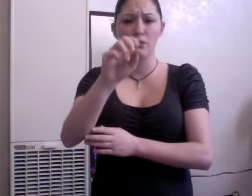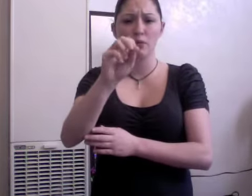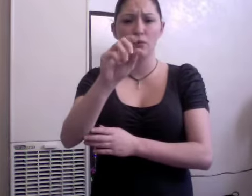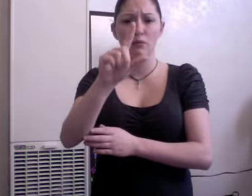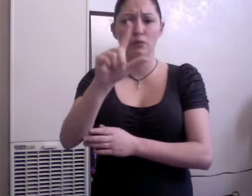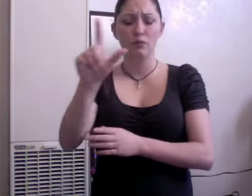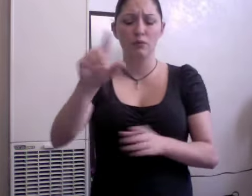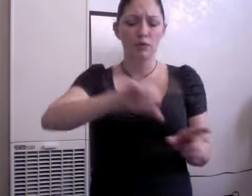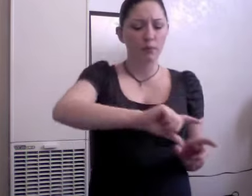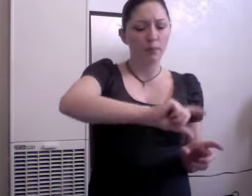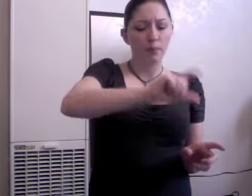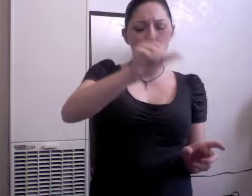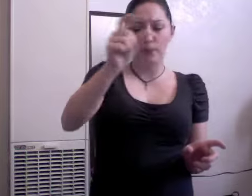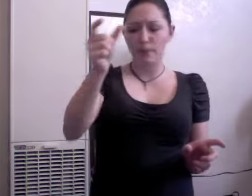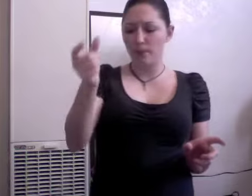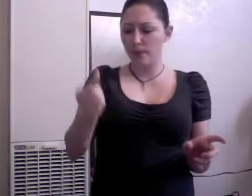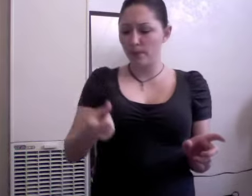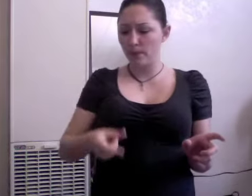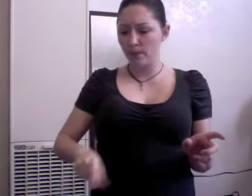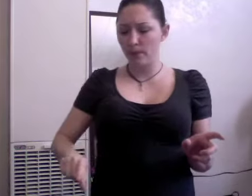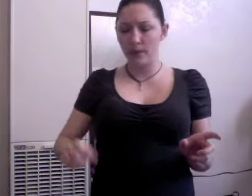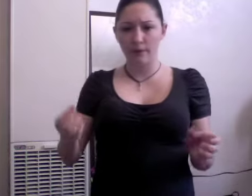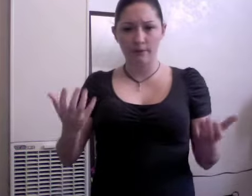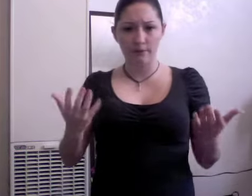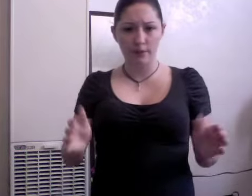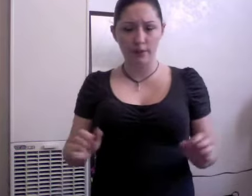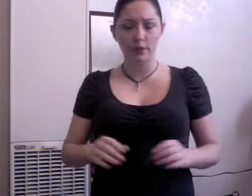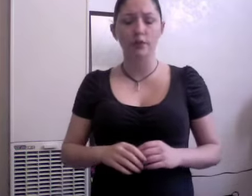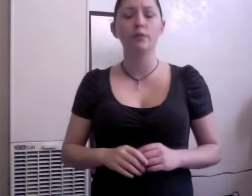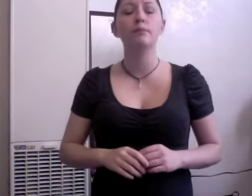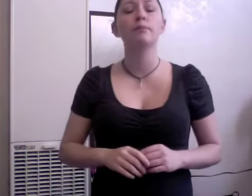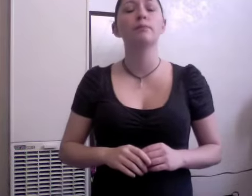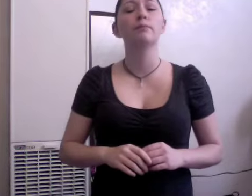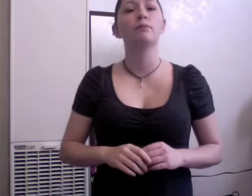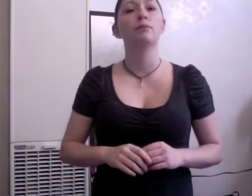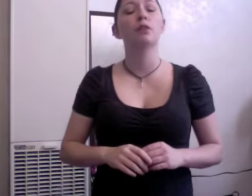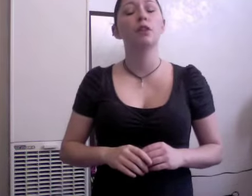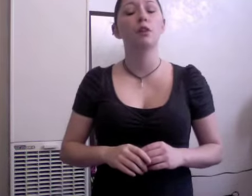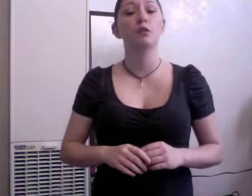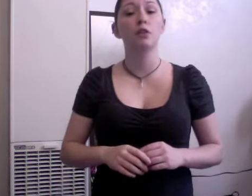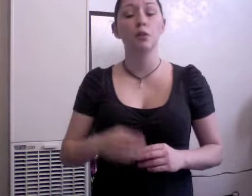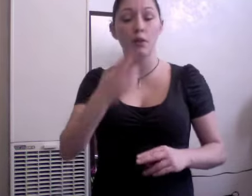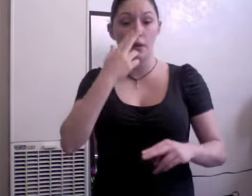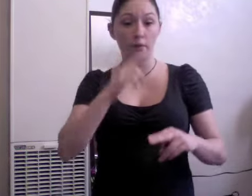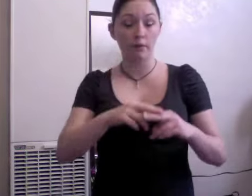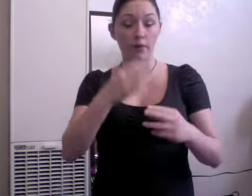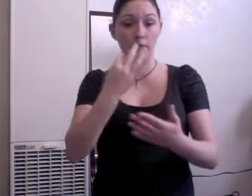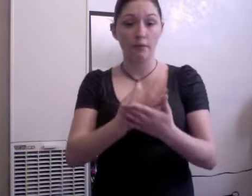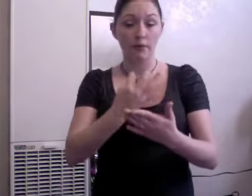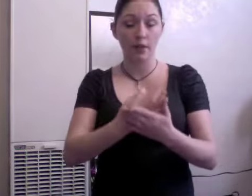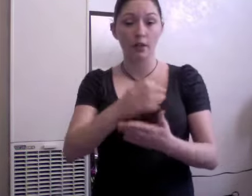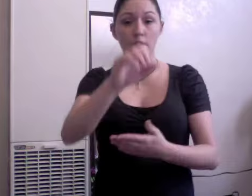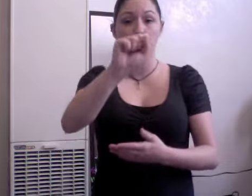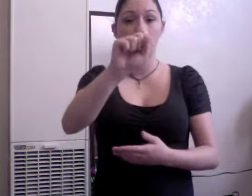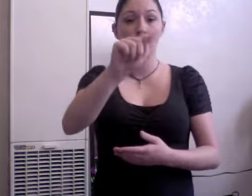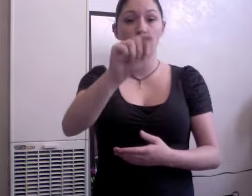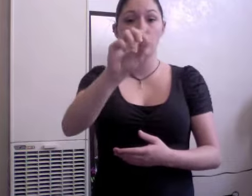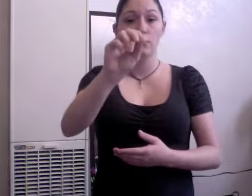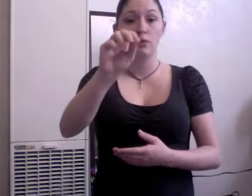process. Now, I'll put this up there because it's kind of an interesting fact, but stool, solid waste, right, is mostly